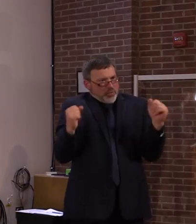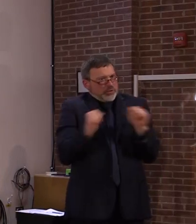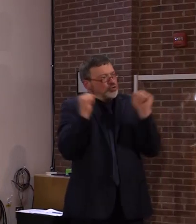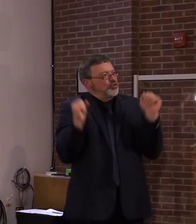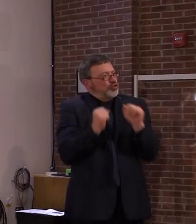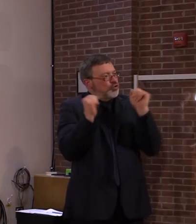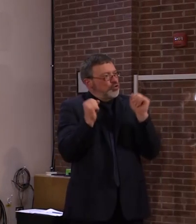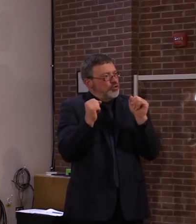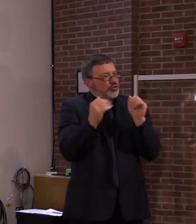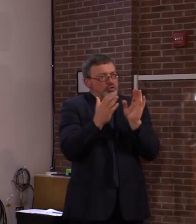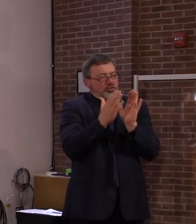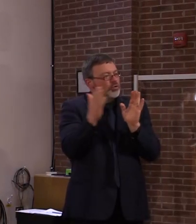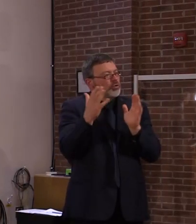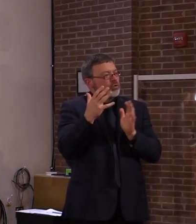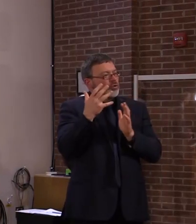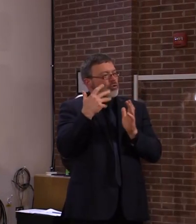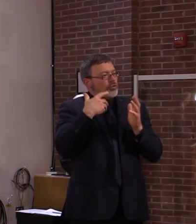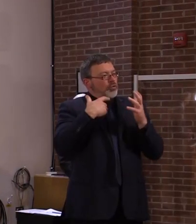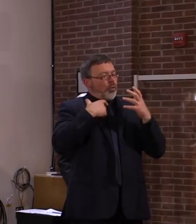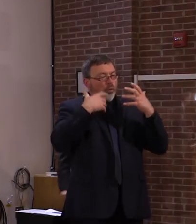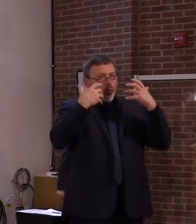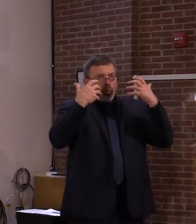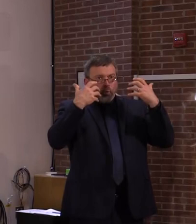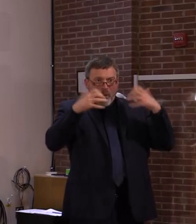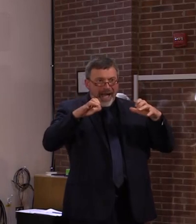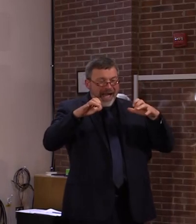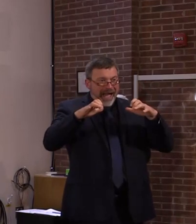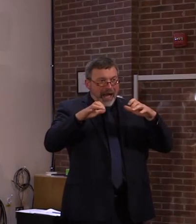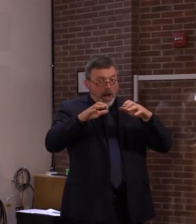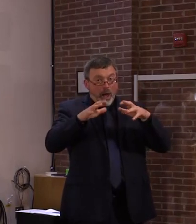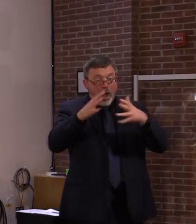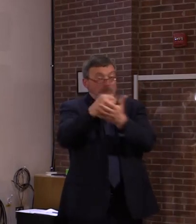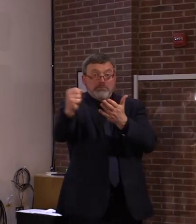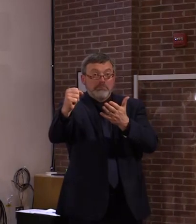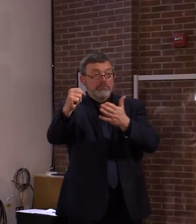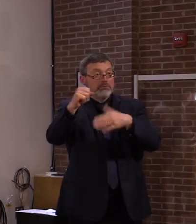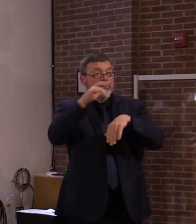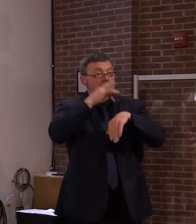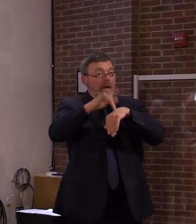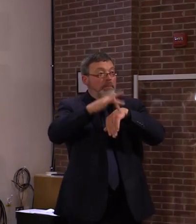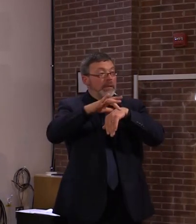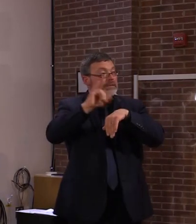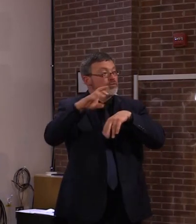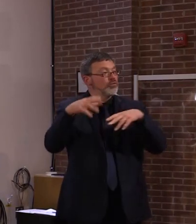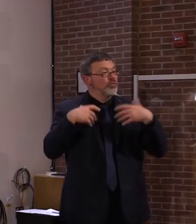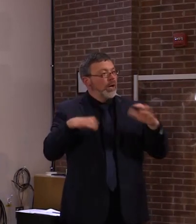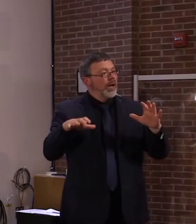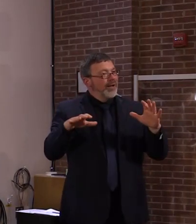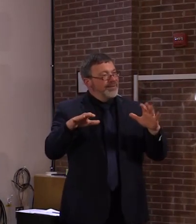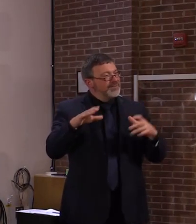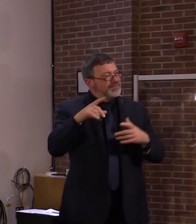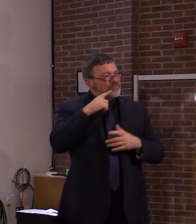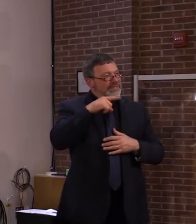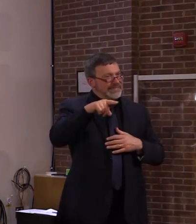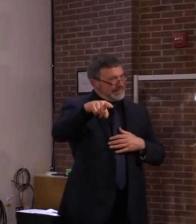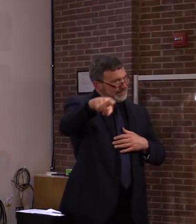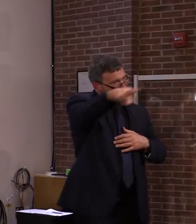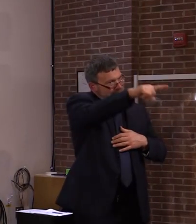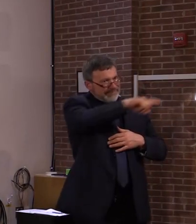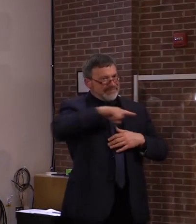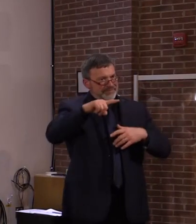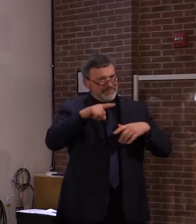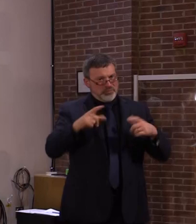that we don't have that situation arise, and people's behaviors will help really determine that. The